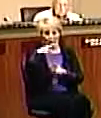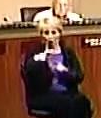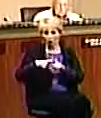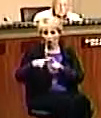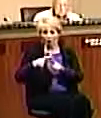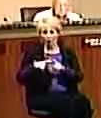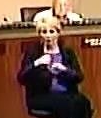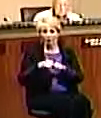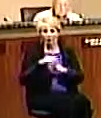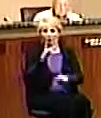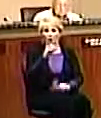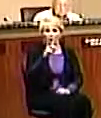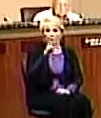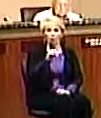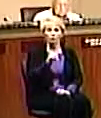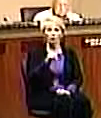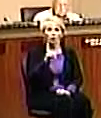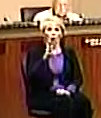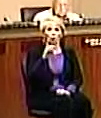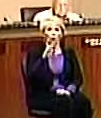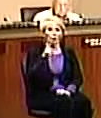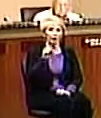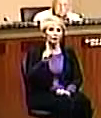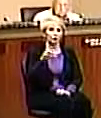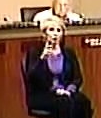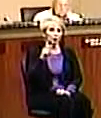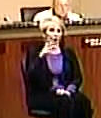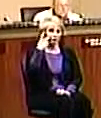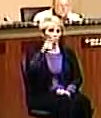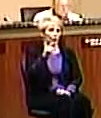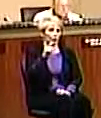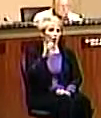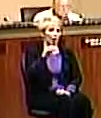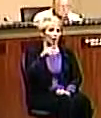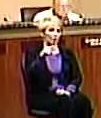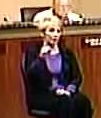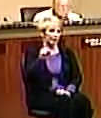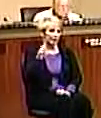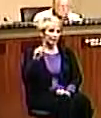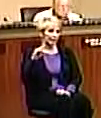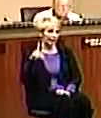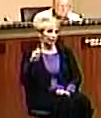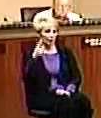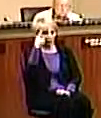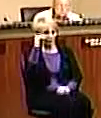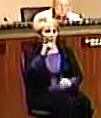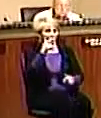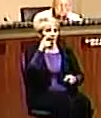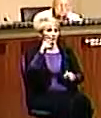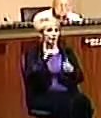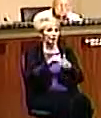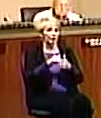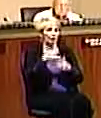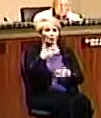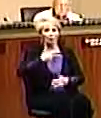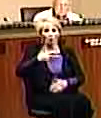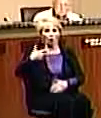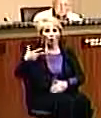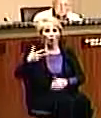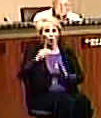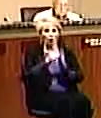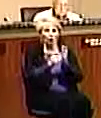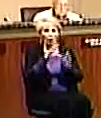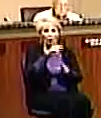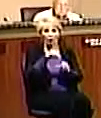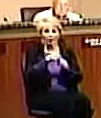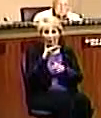a modem wireless router for Compass Cable, and also consideration of amending the parking ordinance to